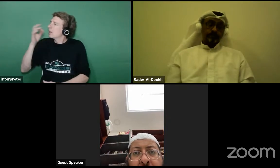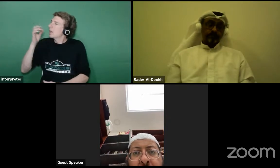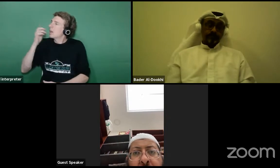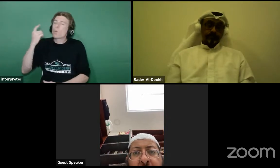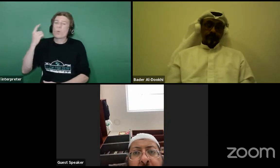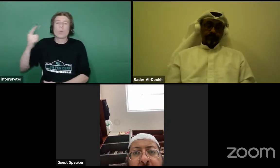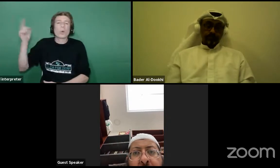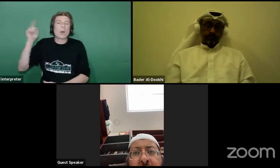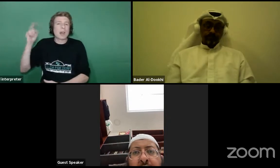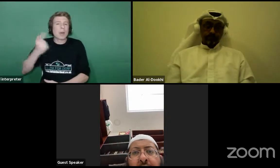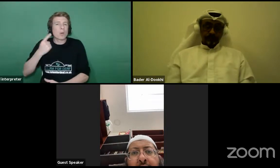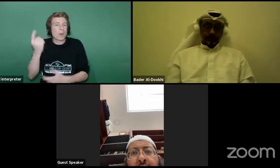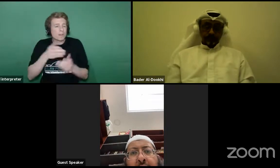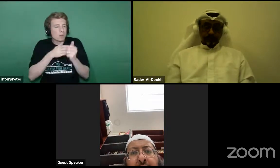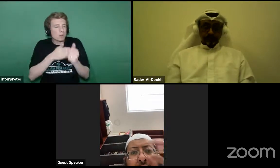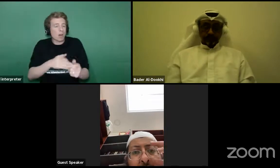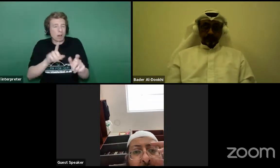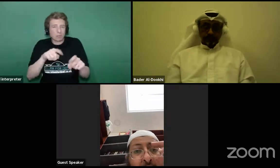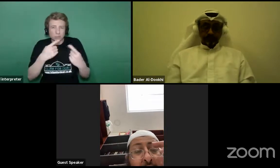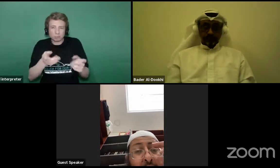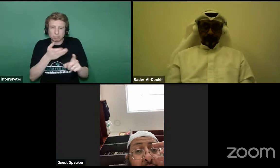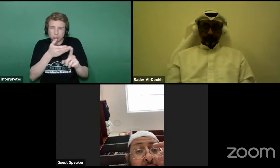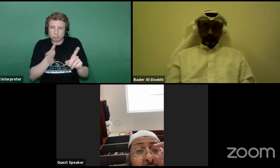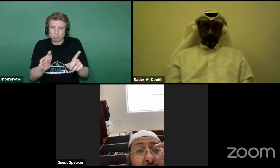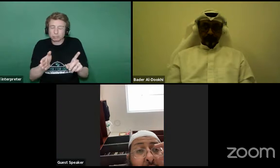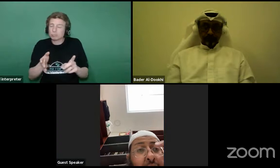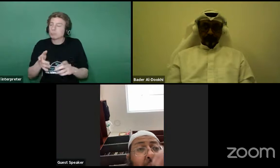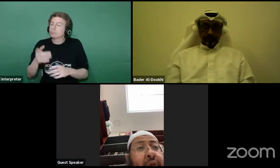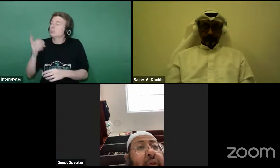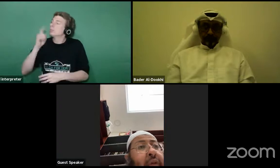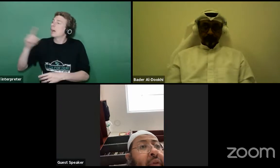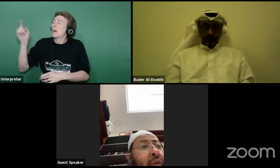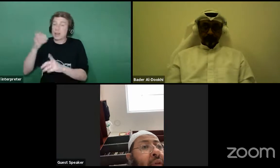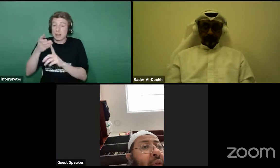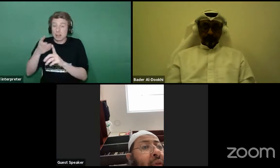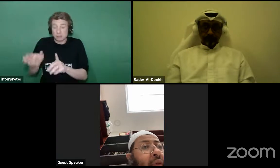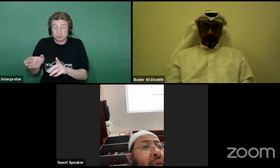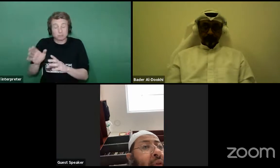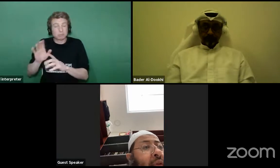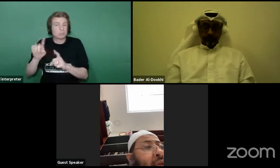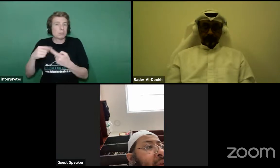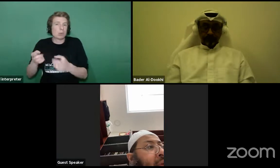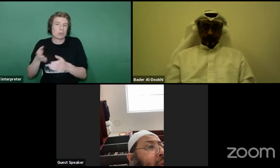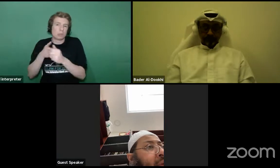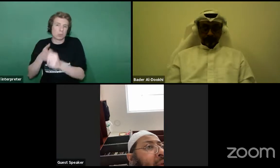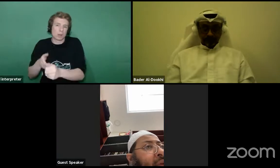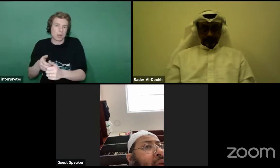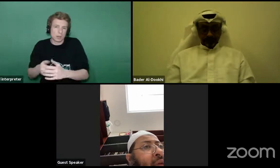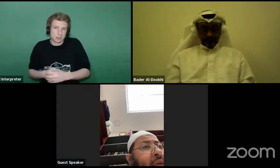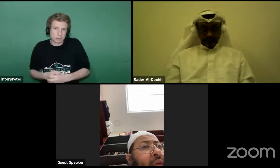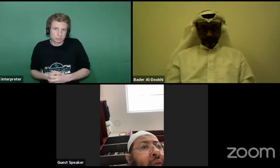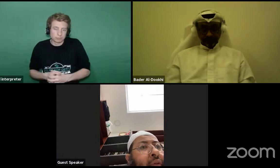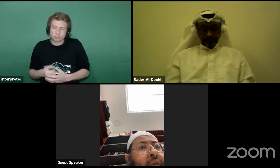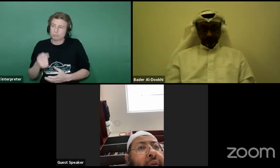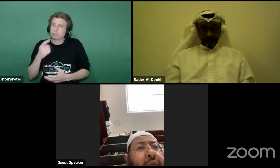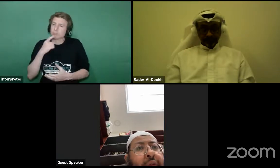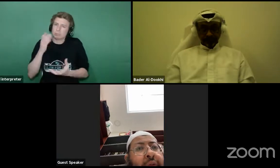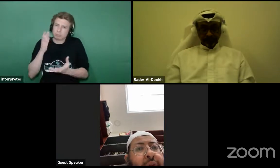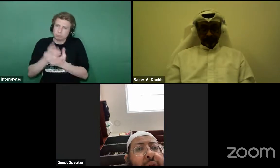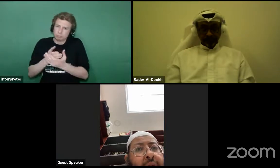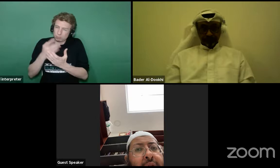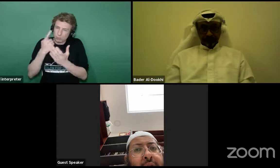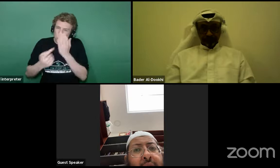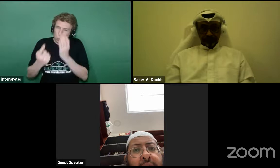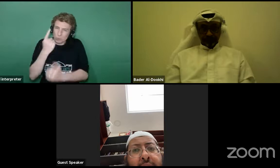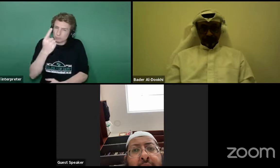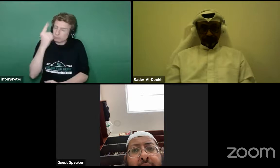none who can misguide. And whomsoever Allah misguides, there are none who can guide. And I bear witness that there is no deity worthy